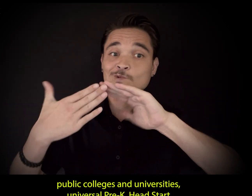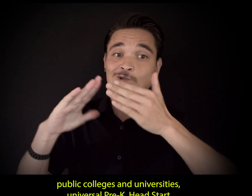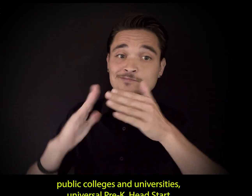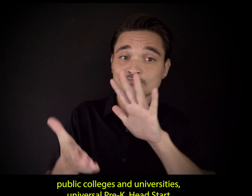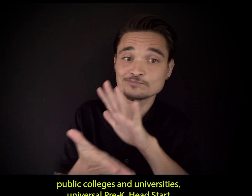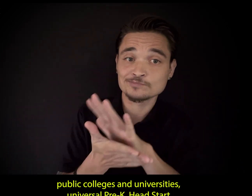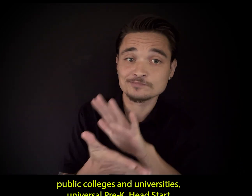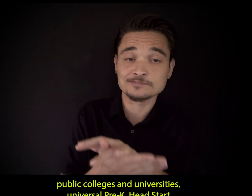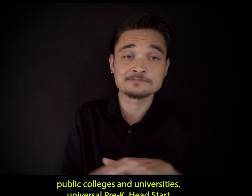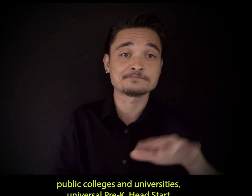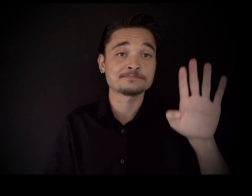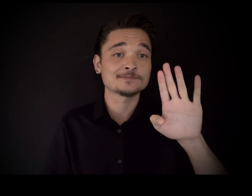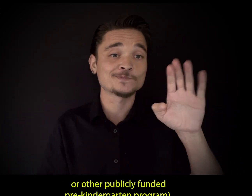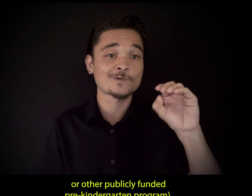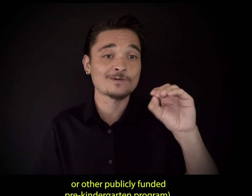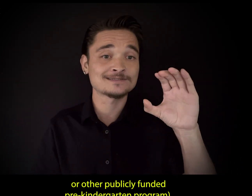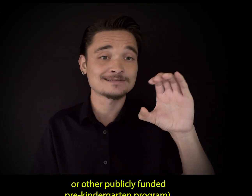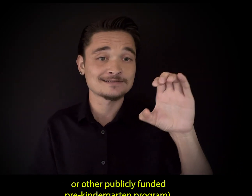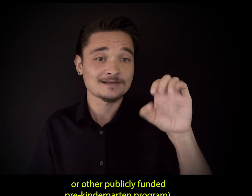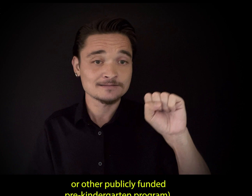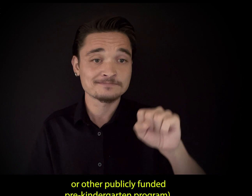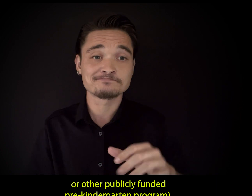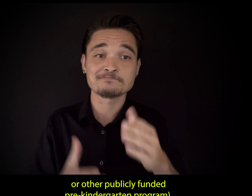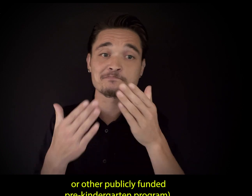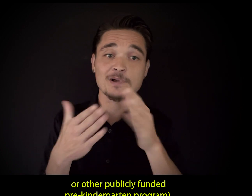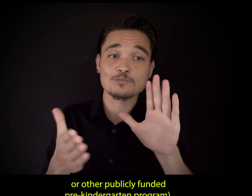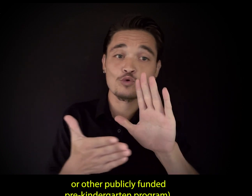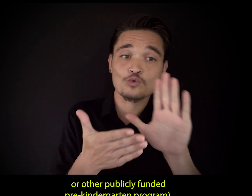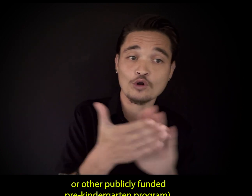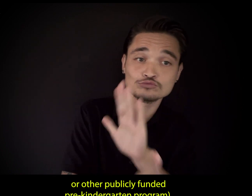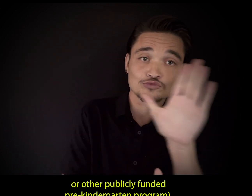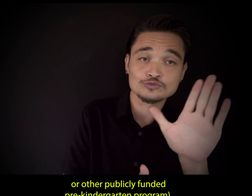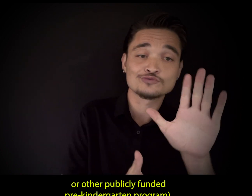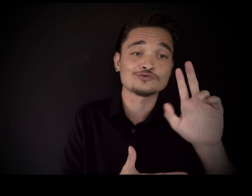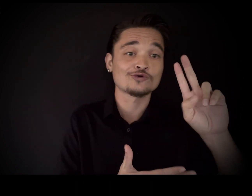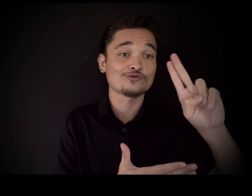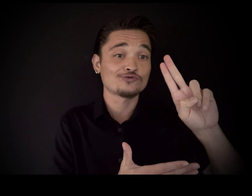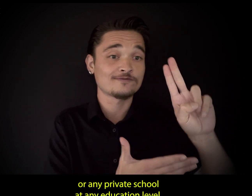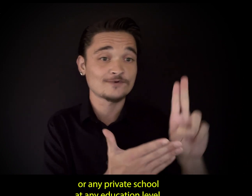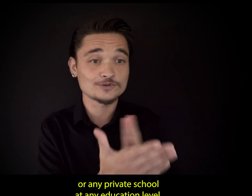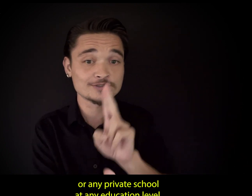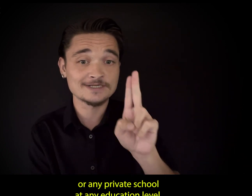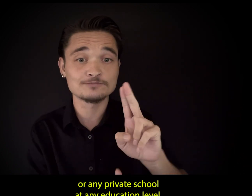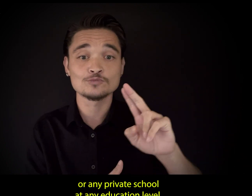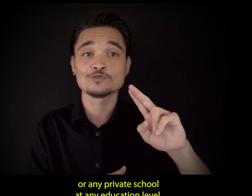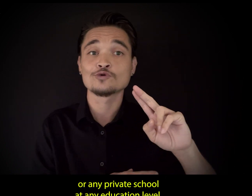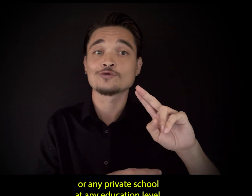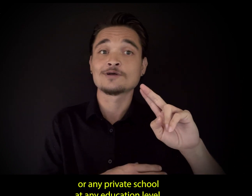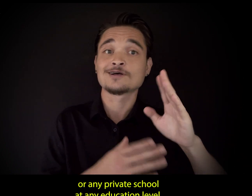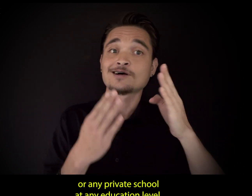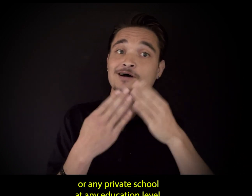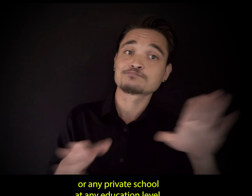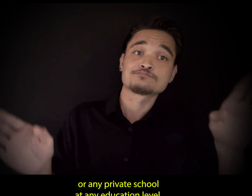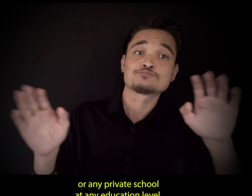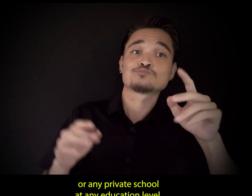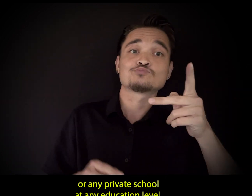pre-K, Head Start, or other publicly funded pre-kindergarten program, or any private school at any education